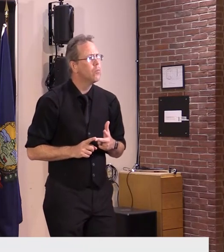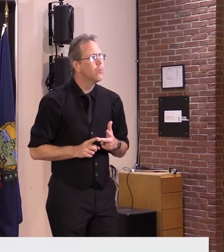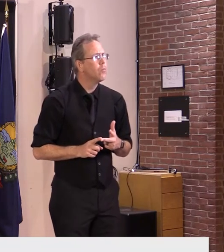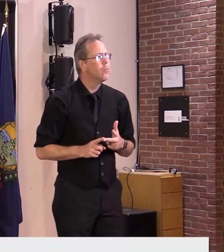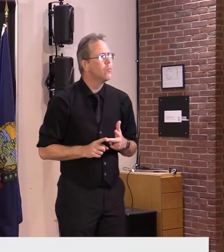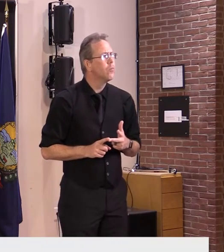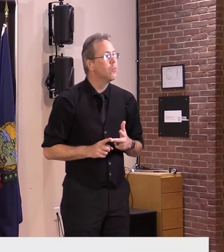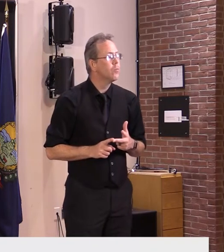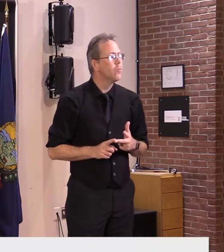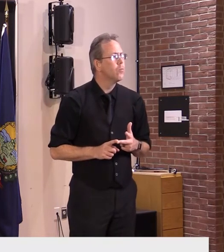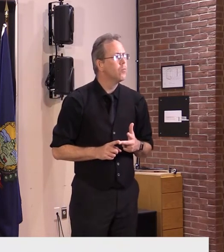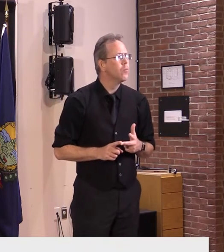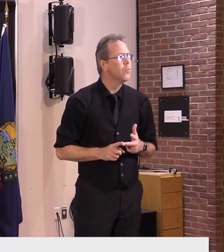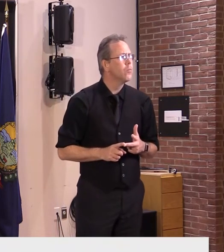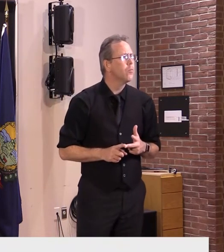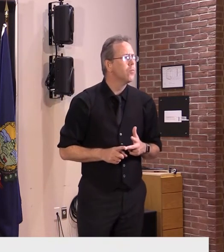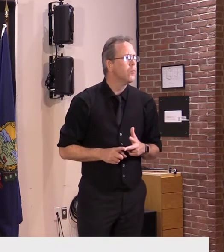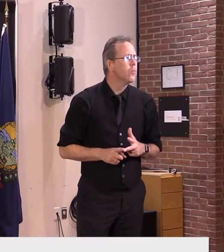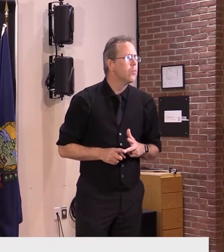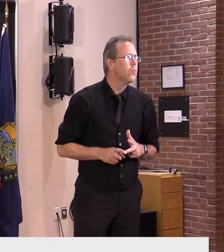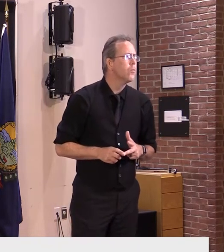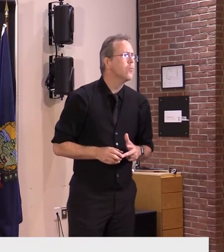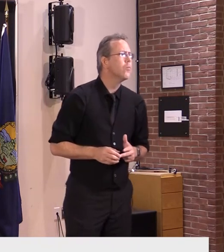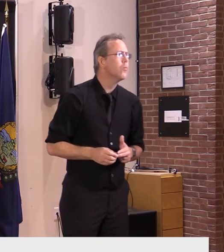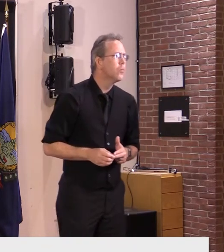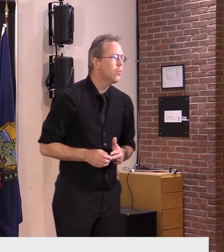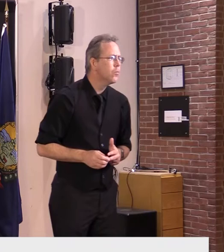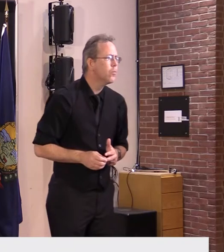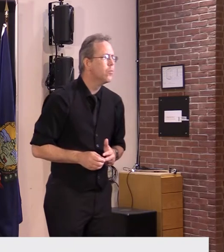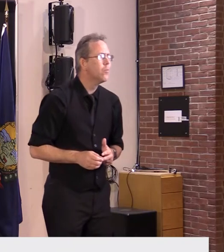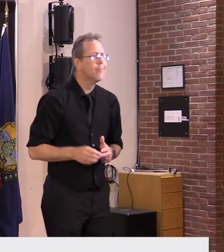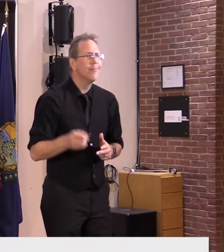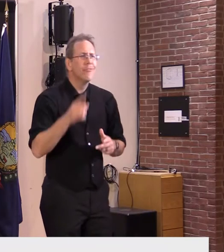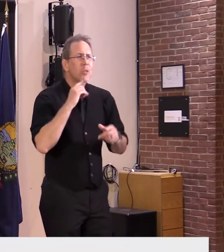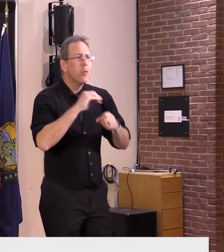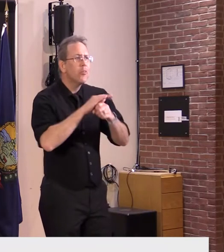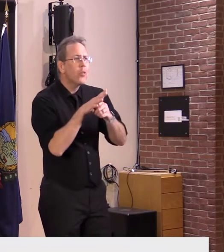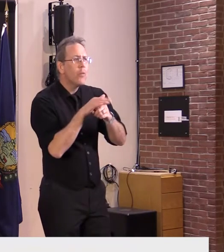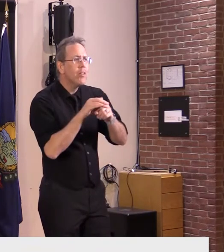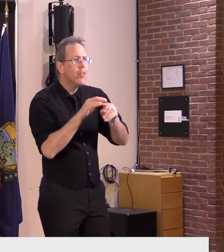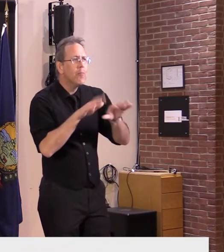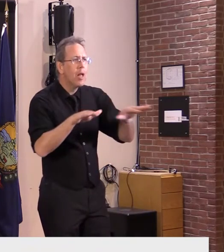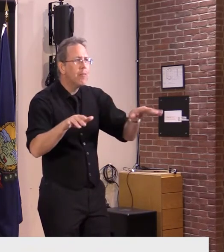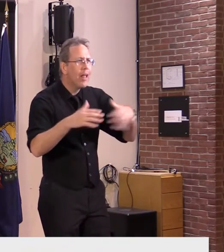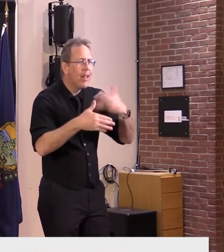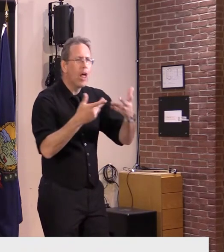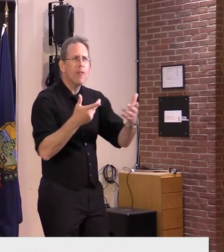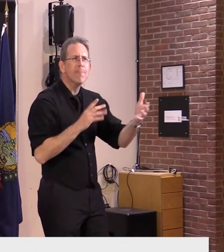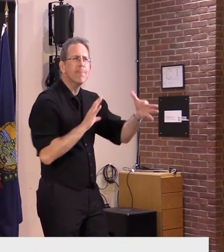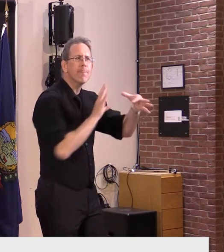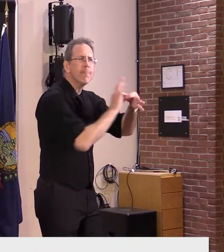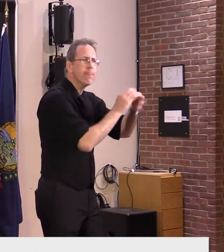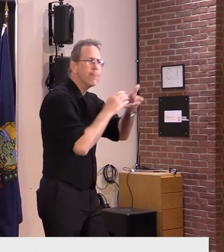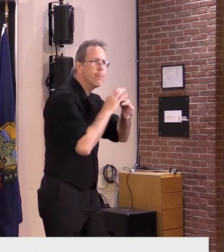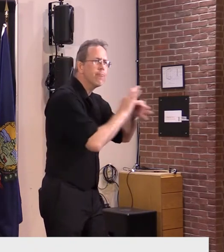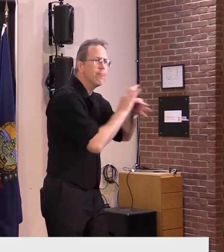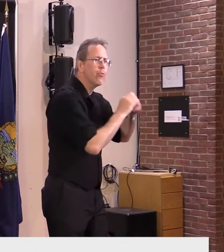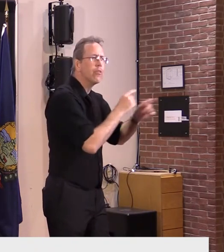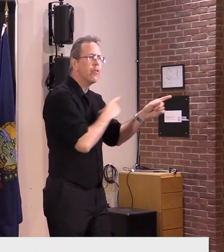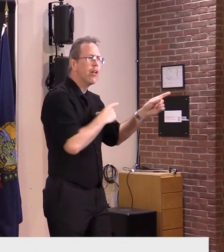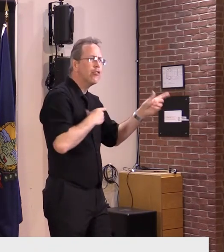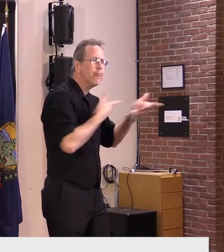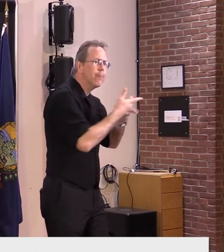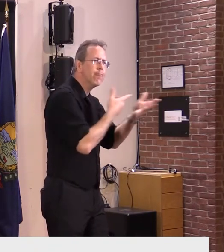with and building relationships with the legislature has sort of contributed to some of the difficulty that you've been in close contact